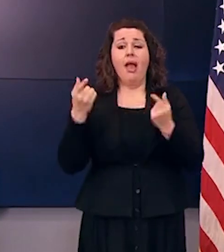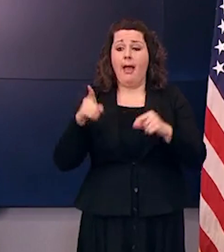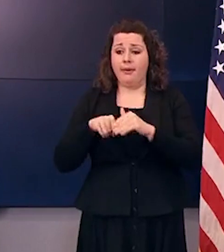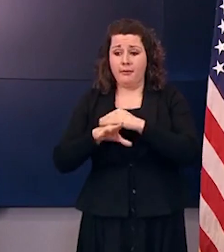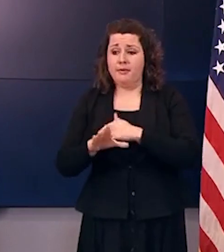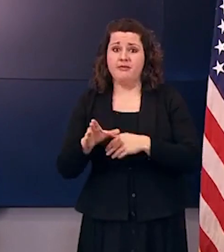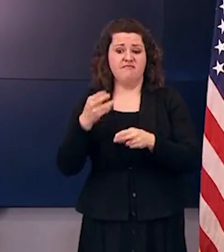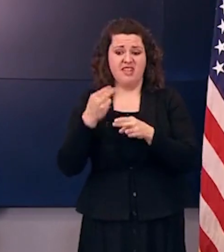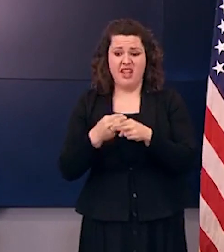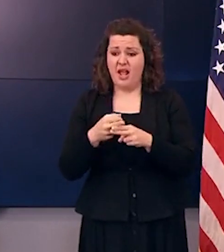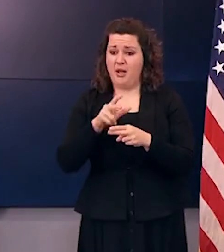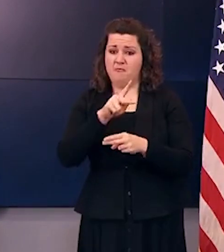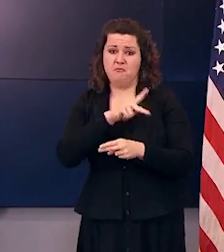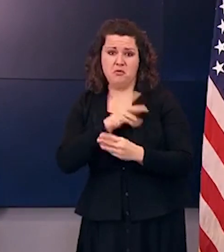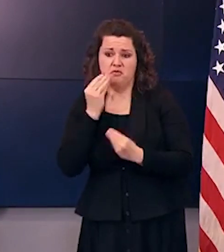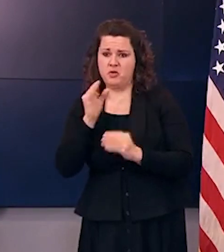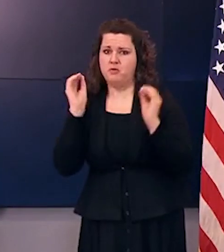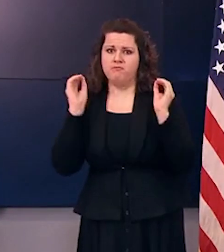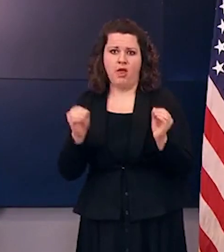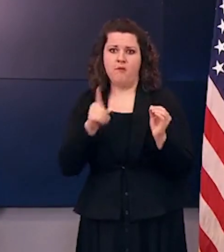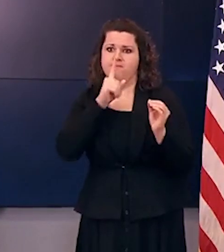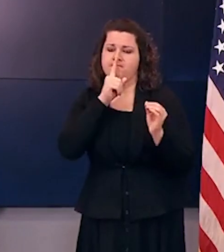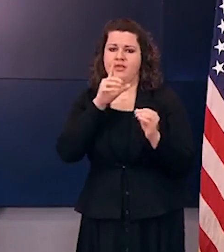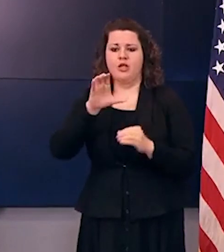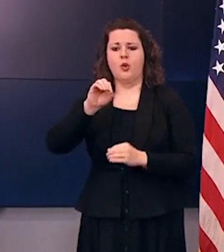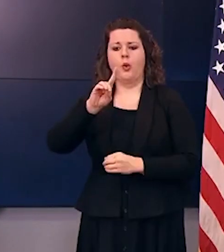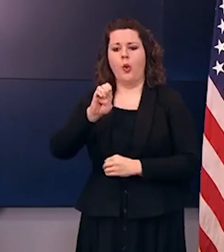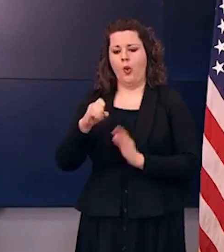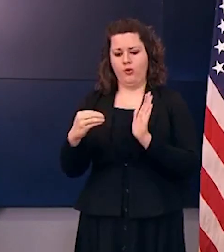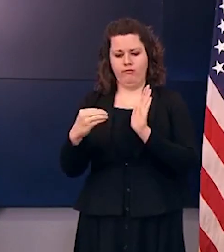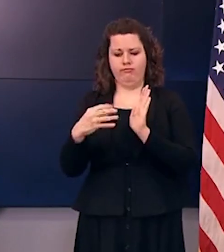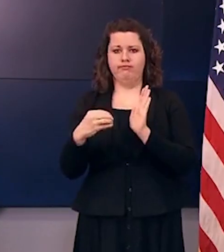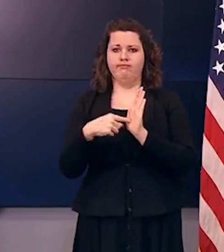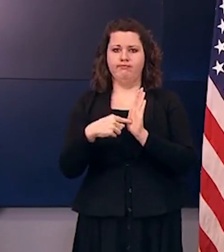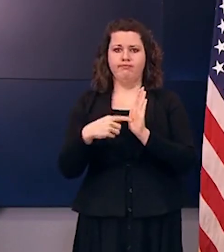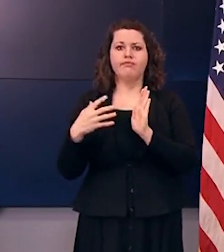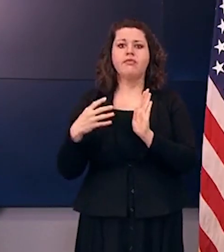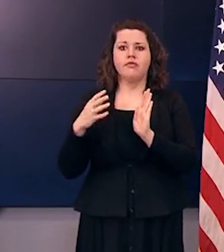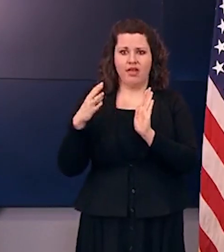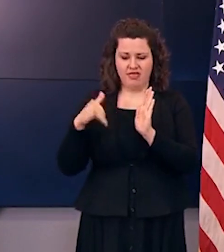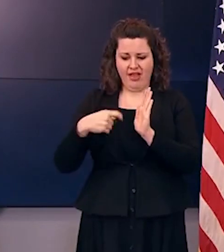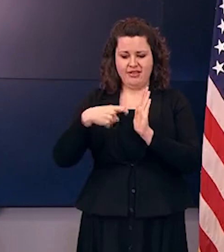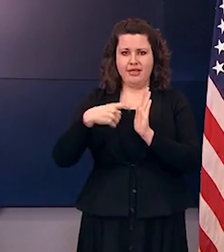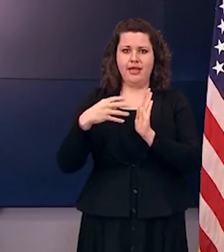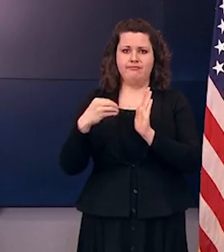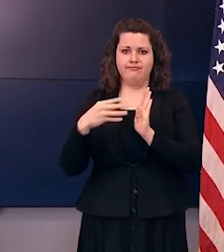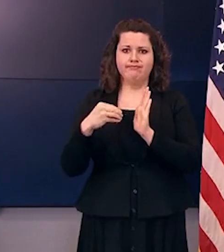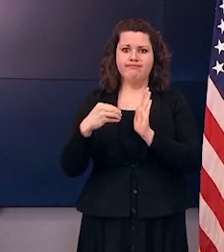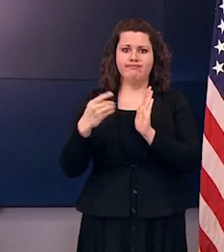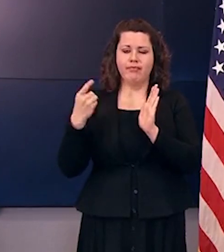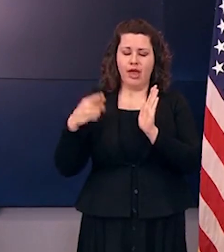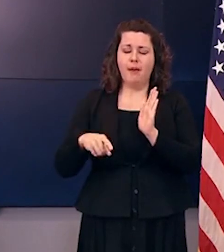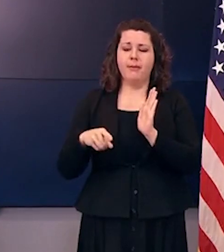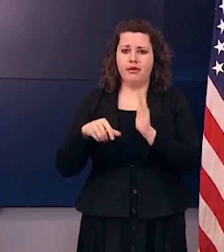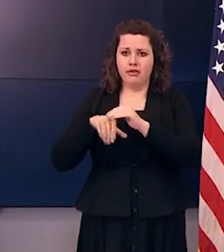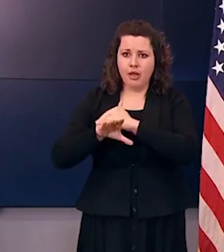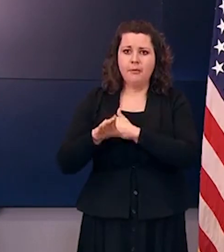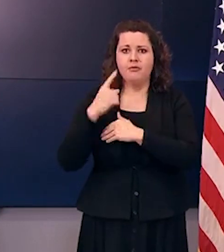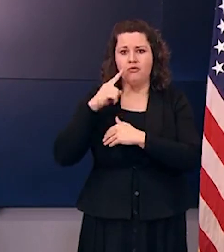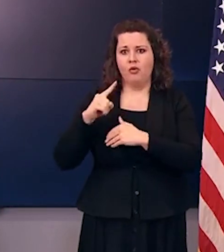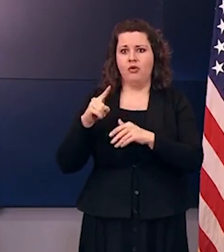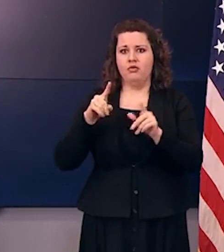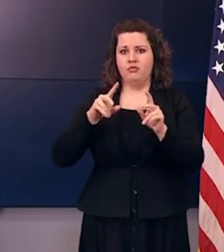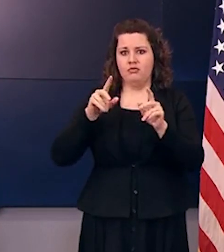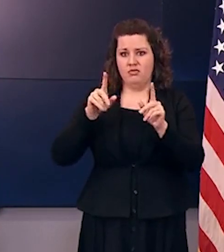their name, it's not any of their personal information, it's a code that's assigned to them, and that's actually what's scanned when they come in to do the